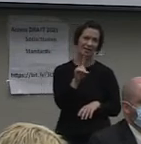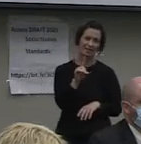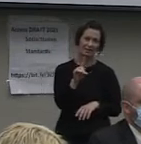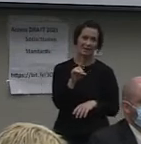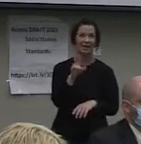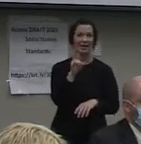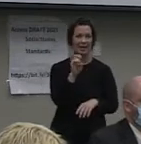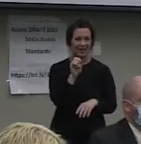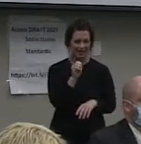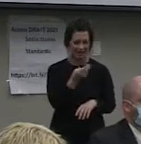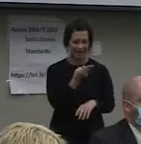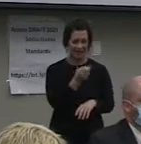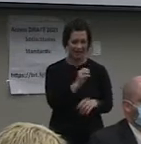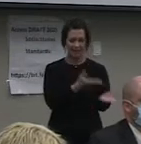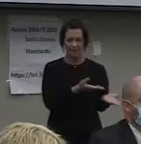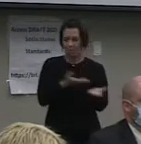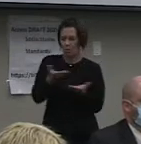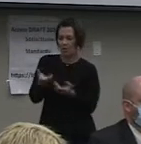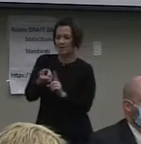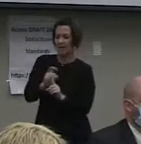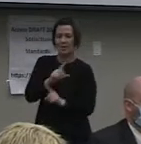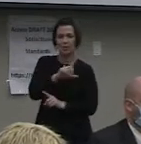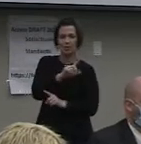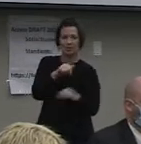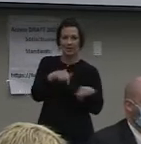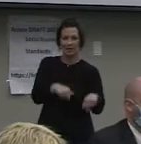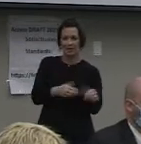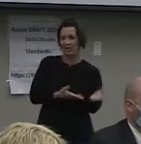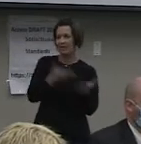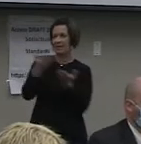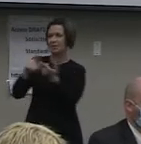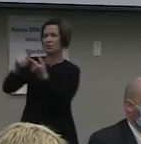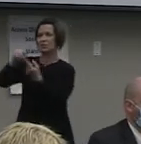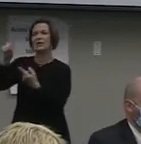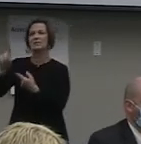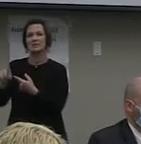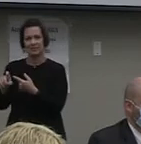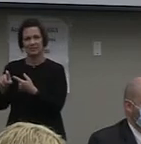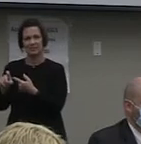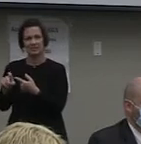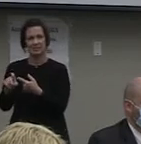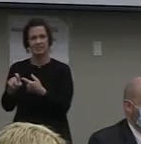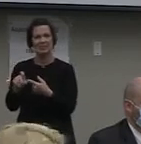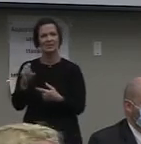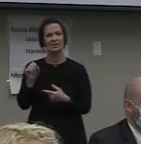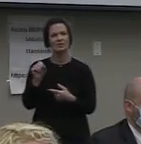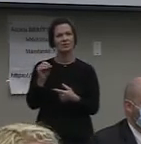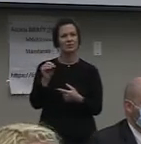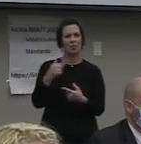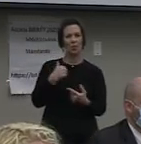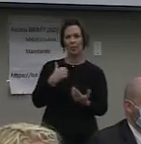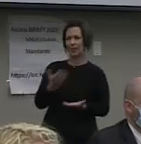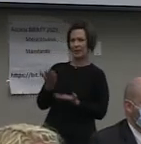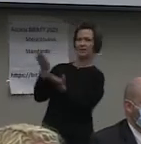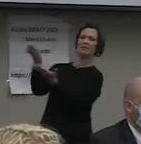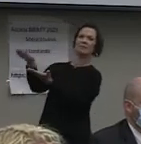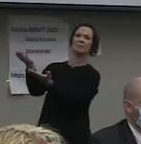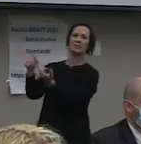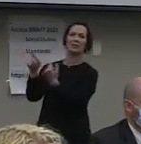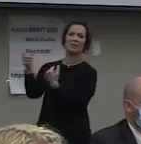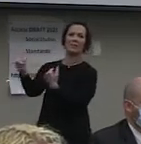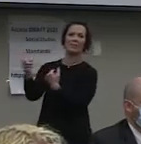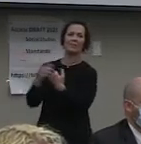flag from Louisiana. But it goes on and on. There's so many incredible things in our history. There's stories, there are